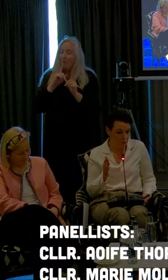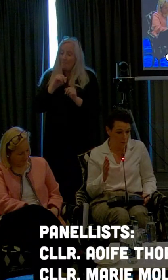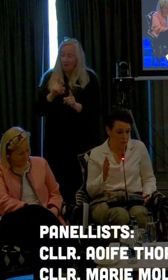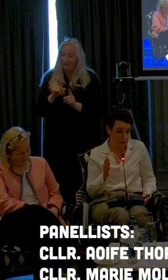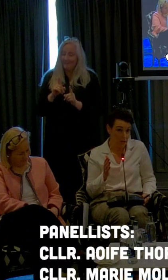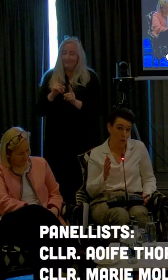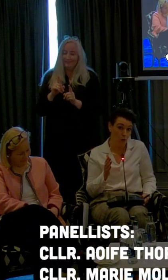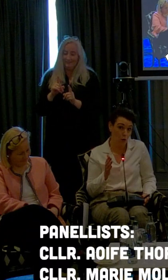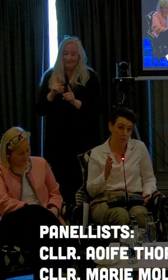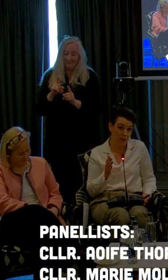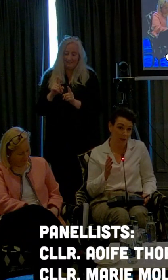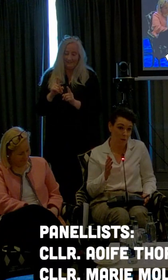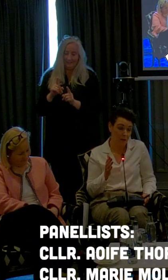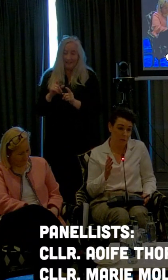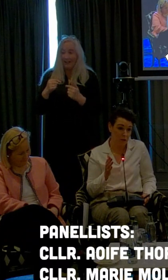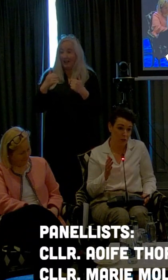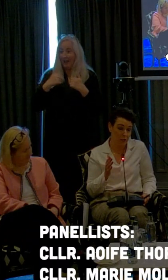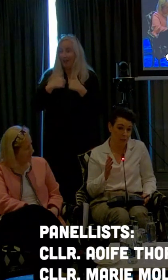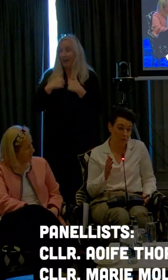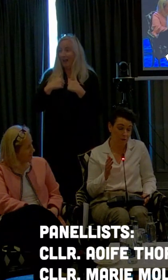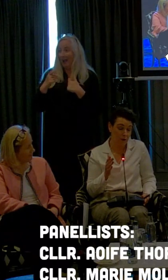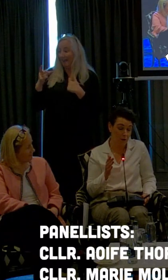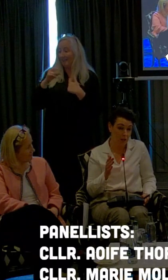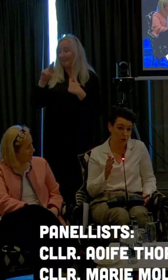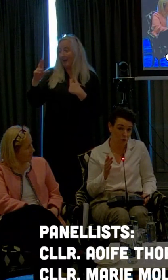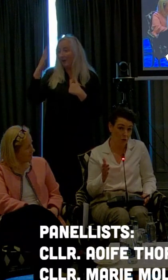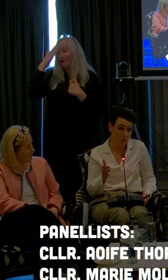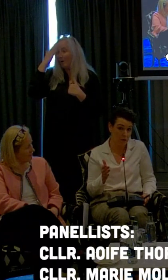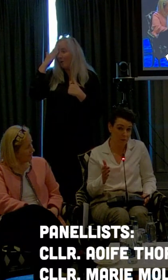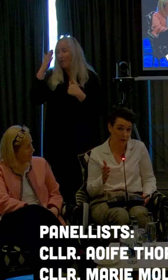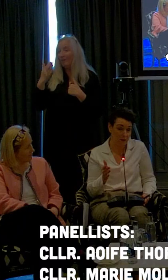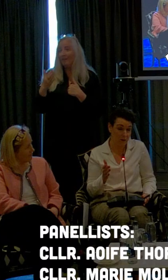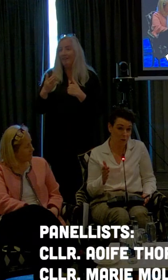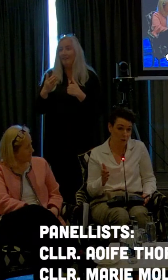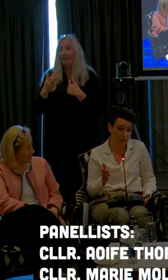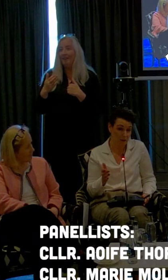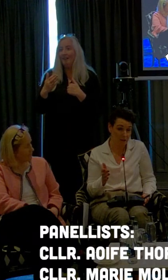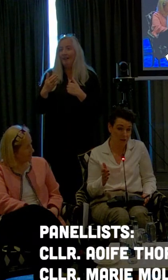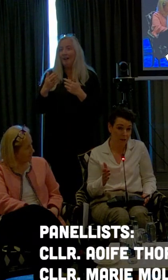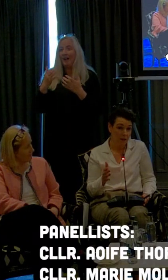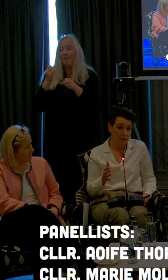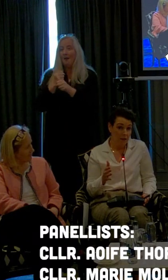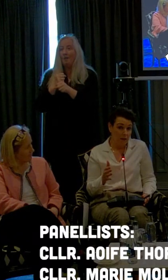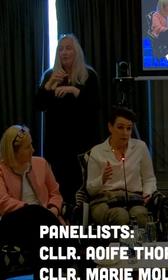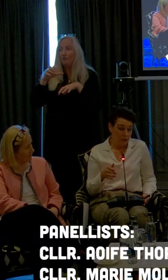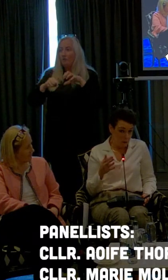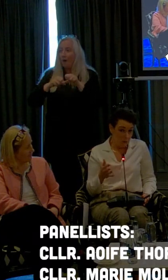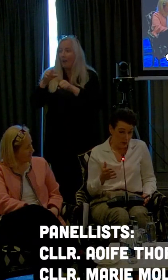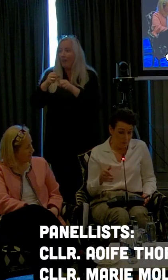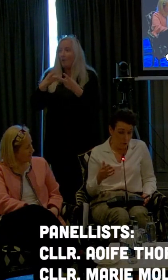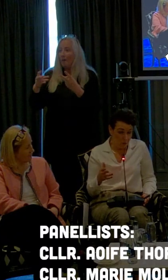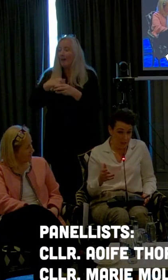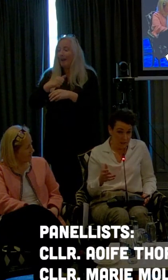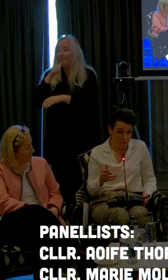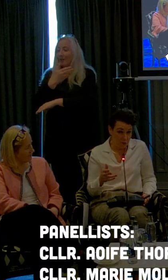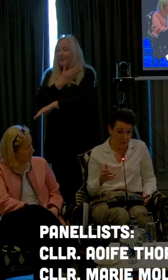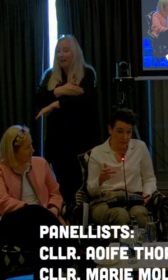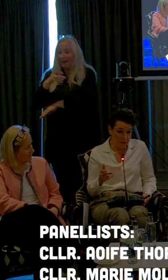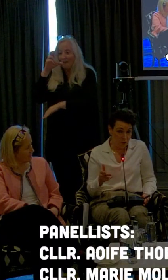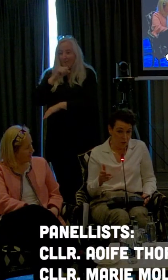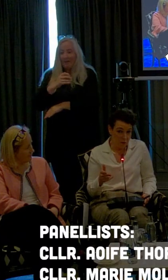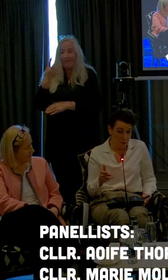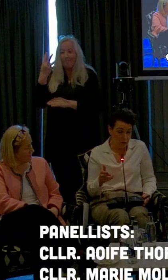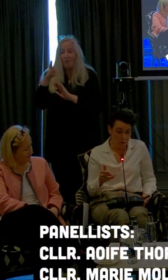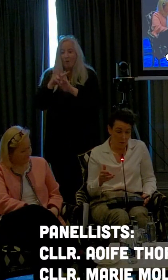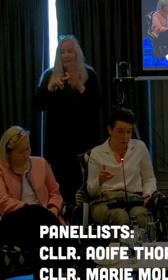know, I didn't know coming in there wasn't maternity leave. I really struggled with the fact that there wasn't. And I remember 4 weeks after my